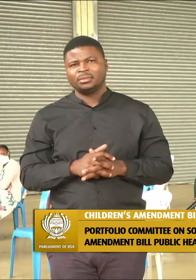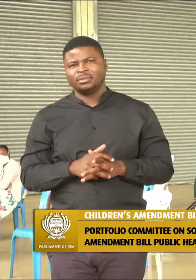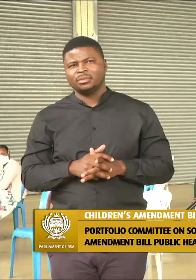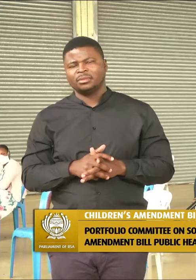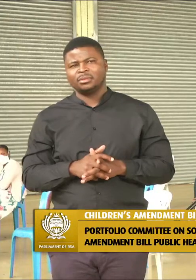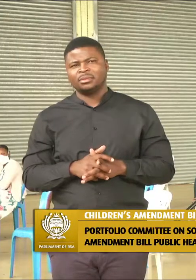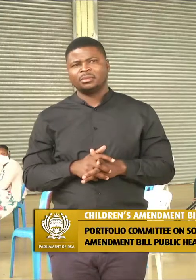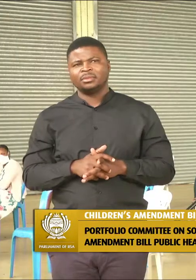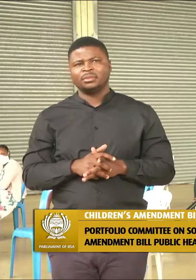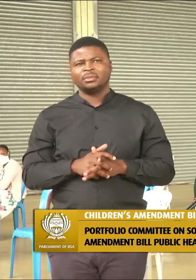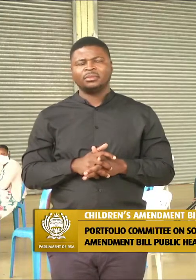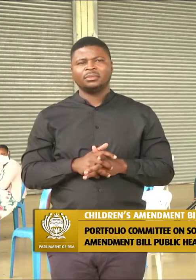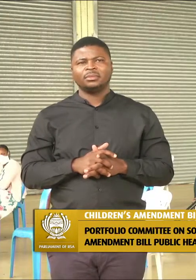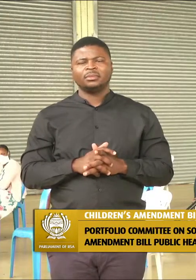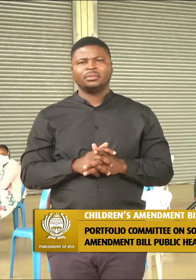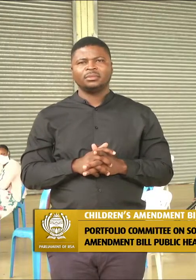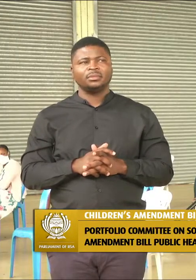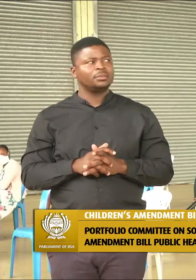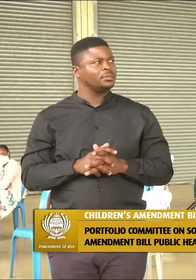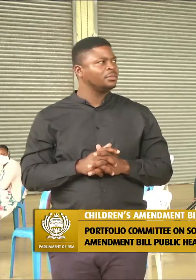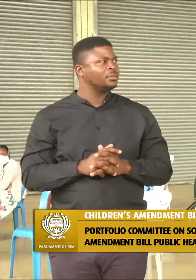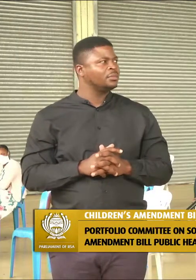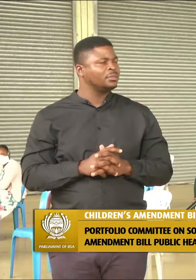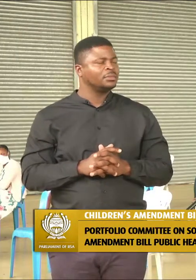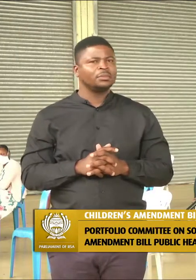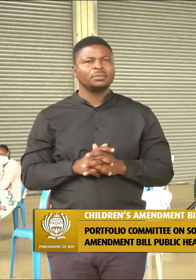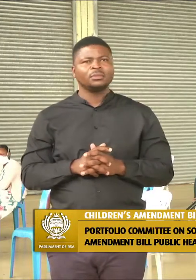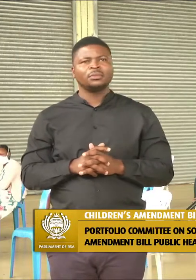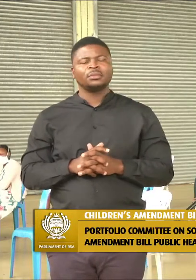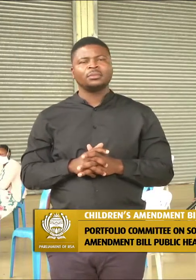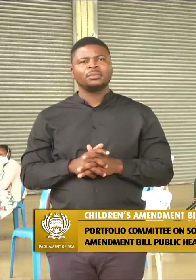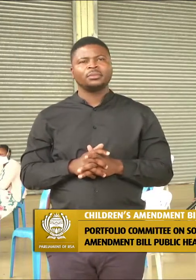azikalungiseki ngokuphelele. So